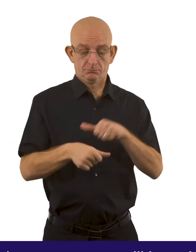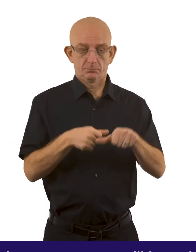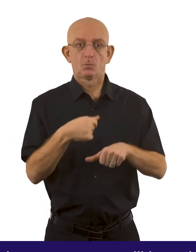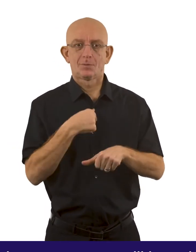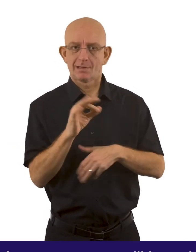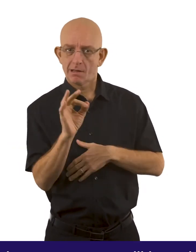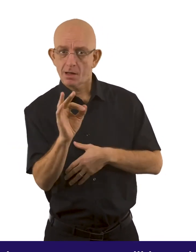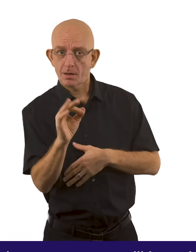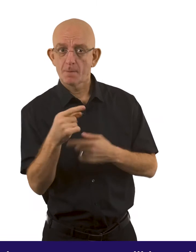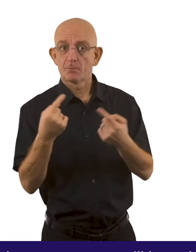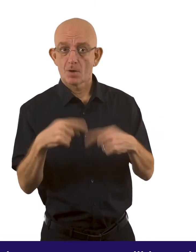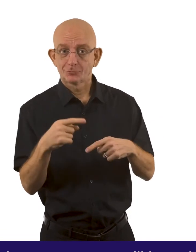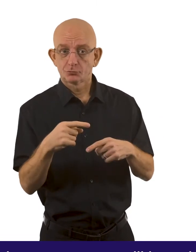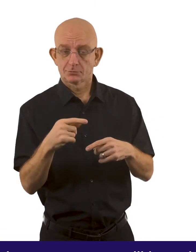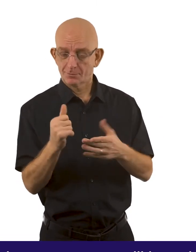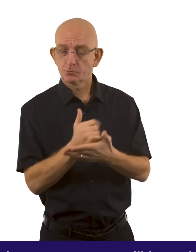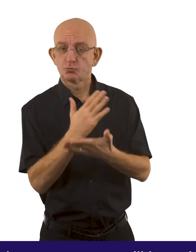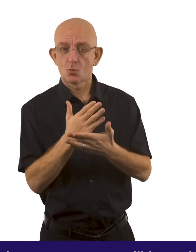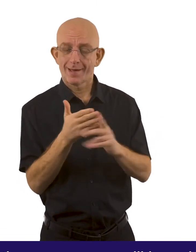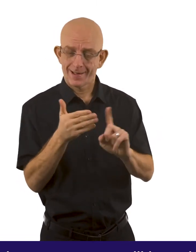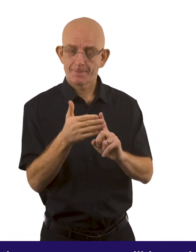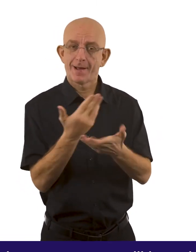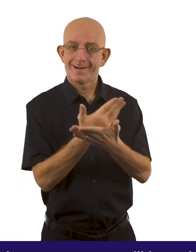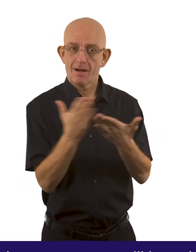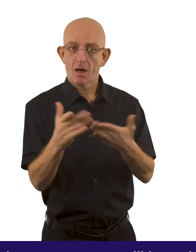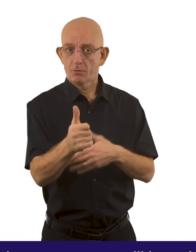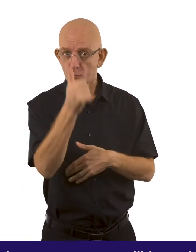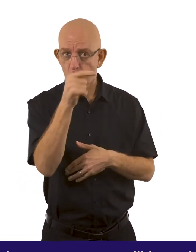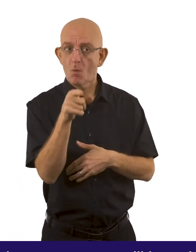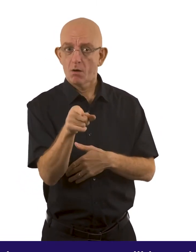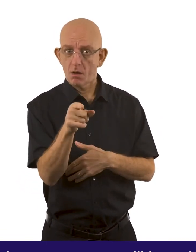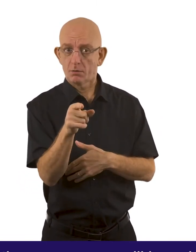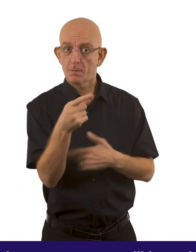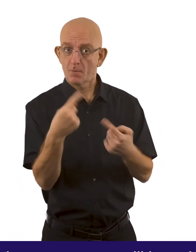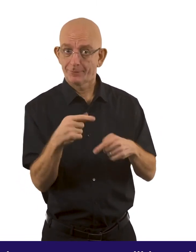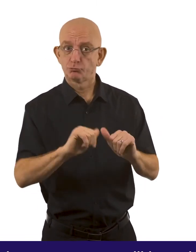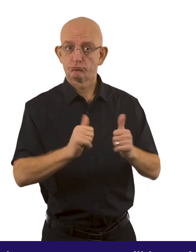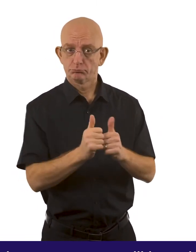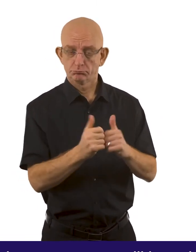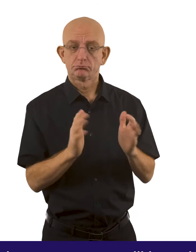Throughout the process, you will be asked for your permission, and we aim to make this as clear as possible.